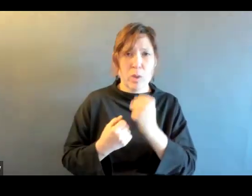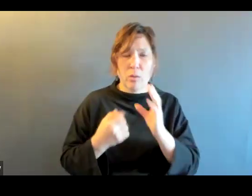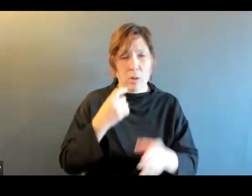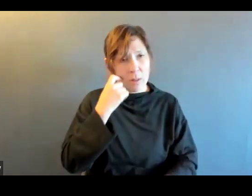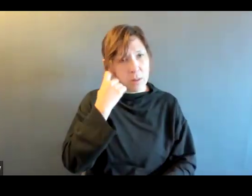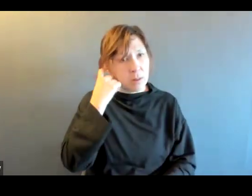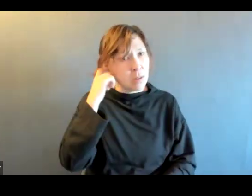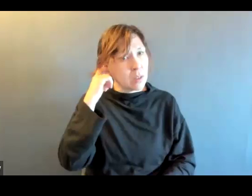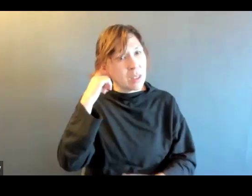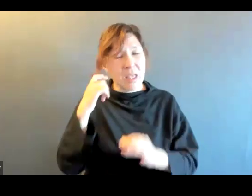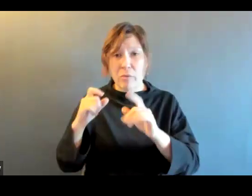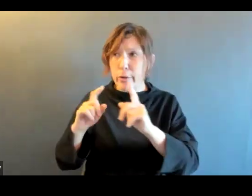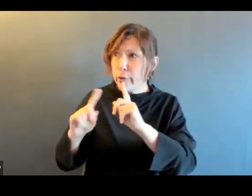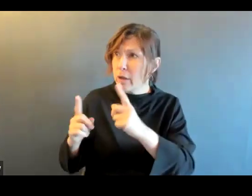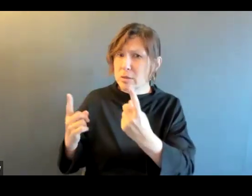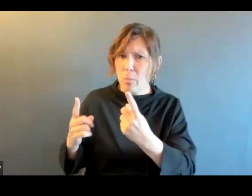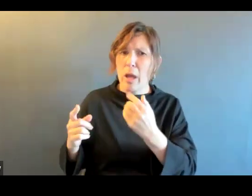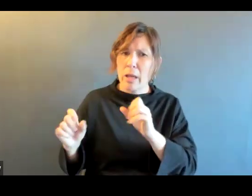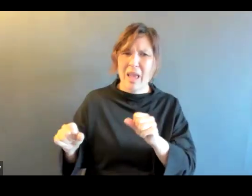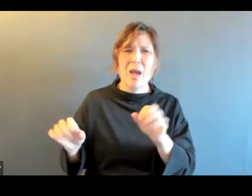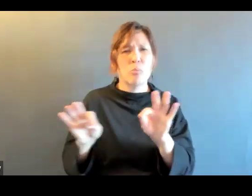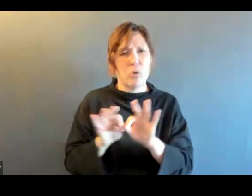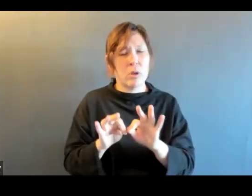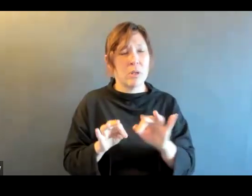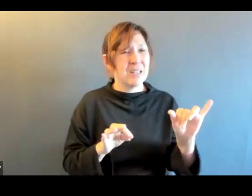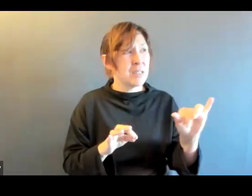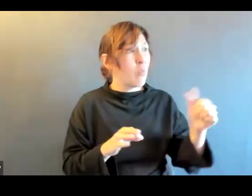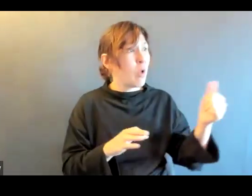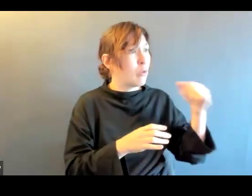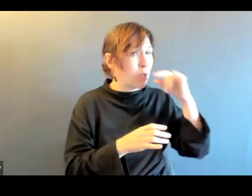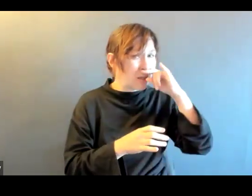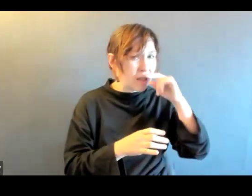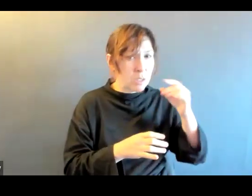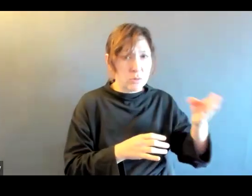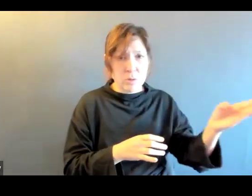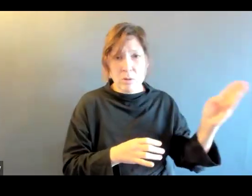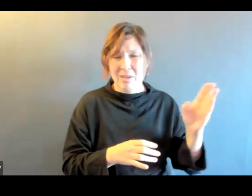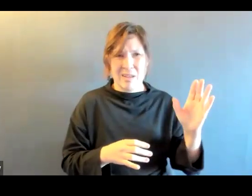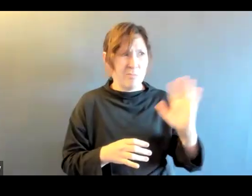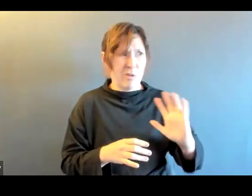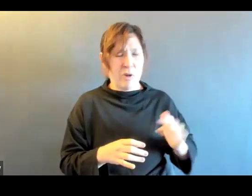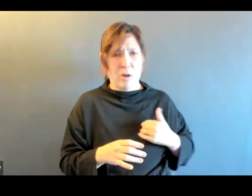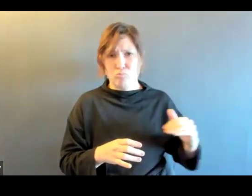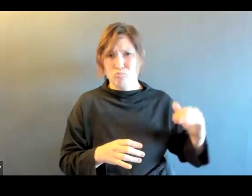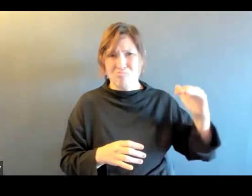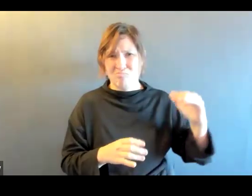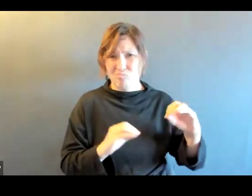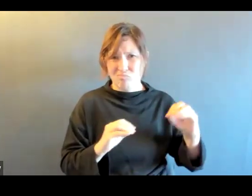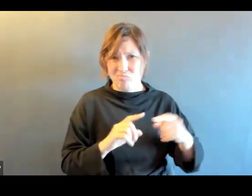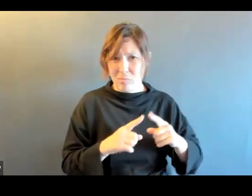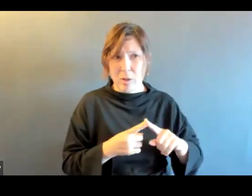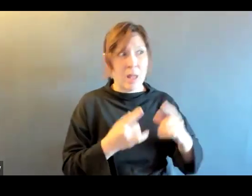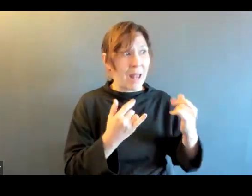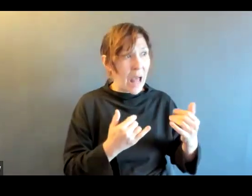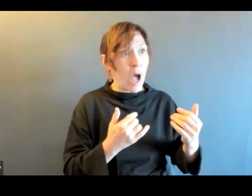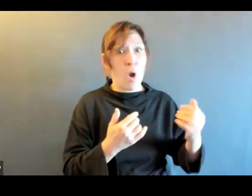I think is very important. Not to mention my fellow classmates. Growing up, I never really had friends. I have made so many new connections